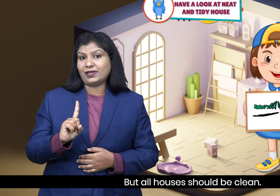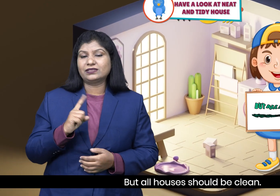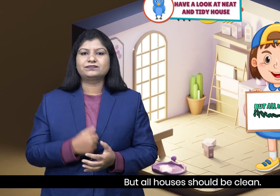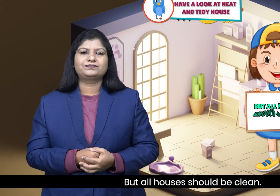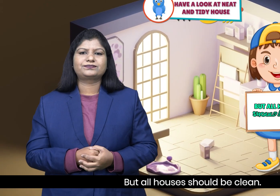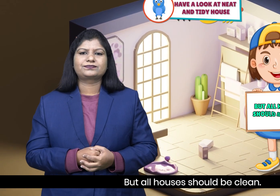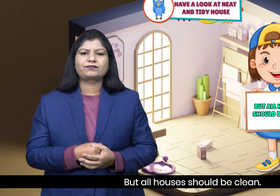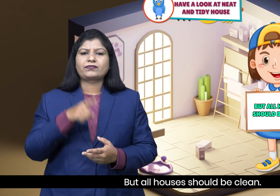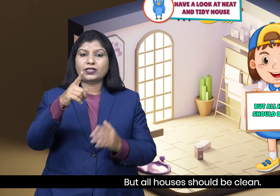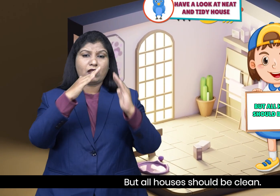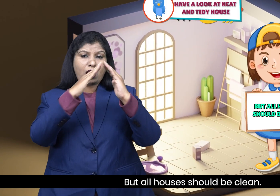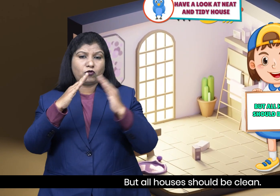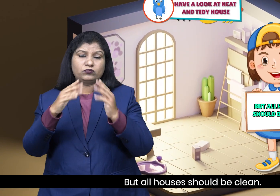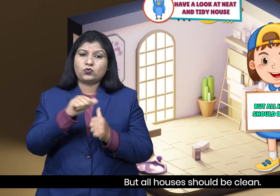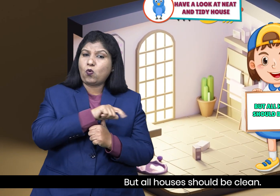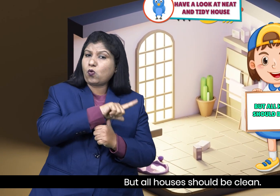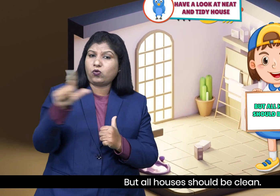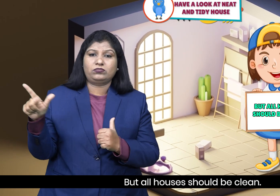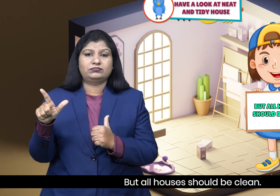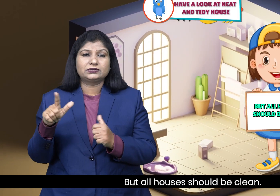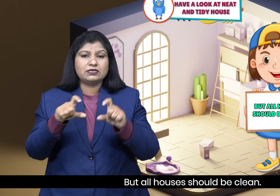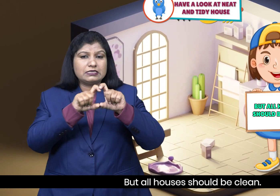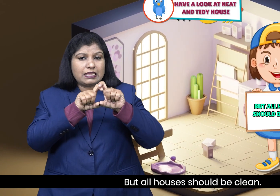But all houses should be clean.